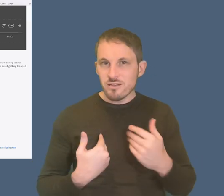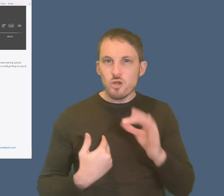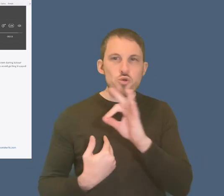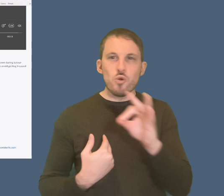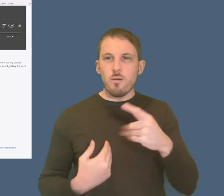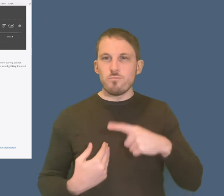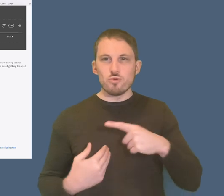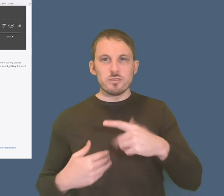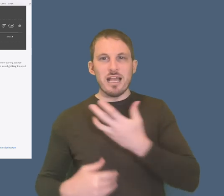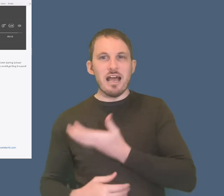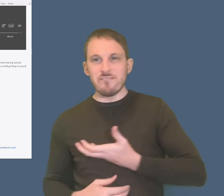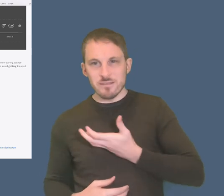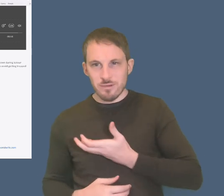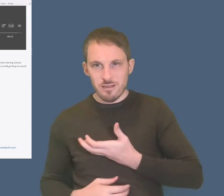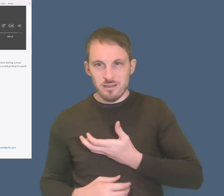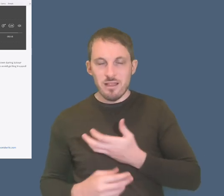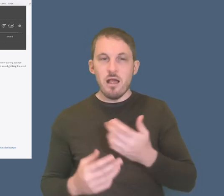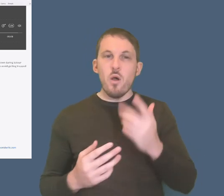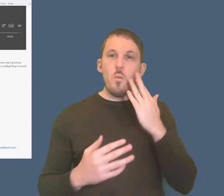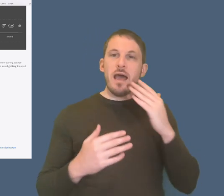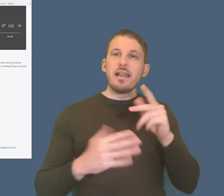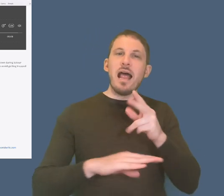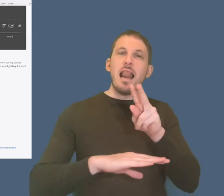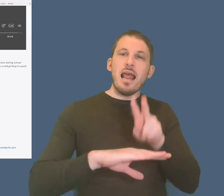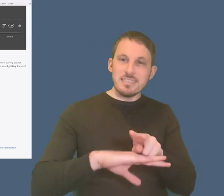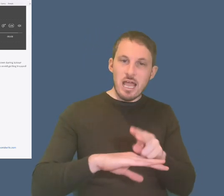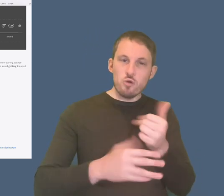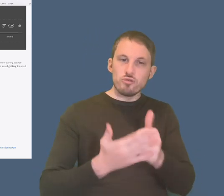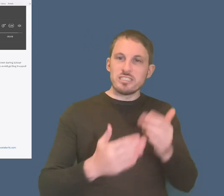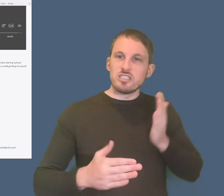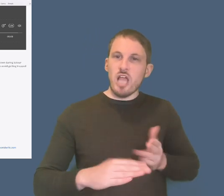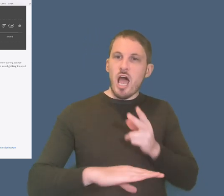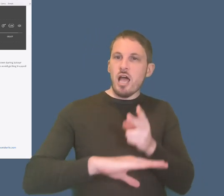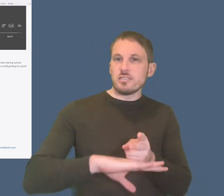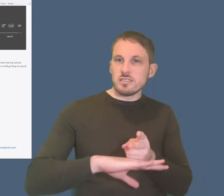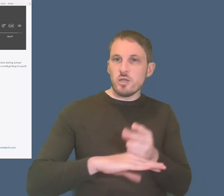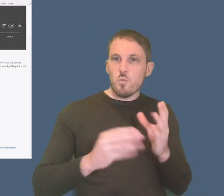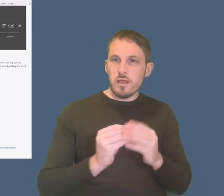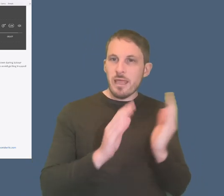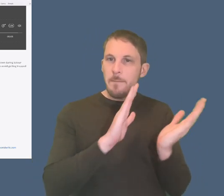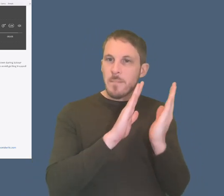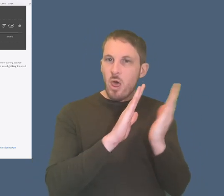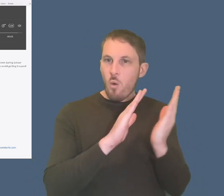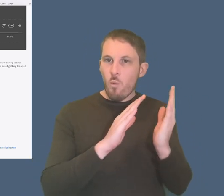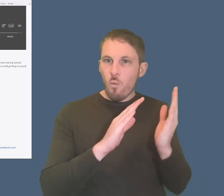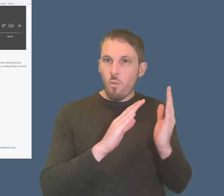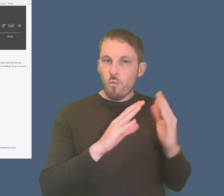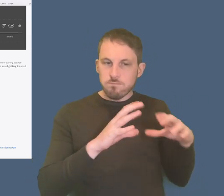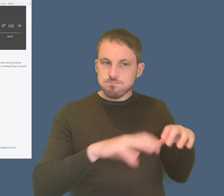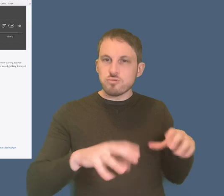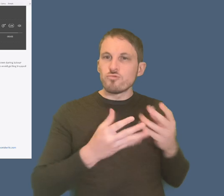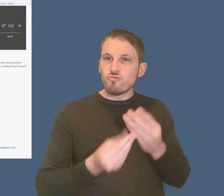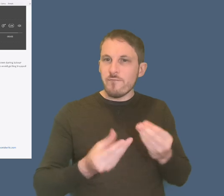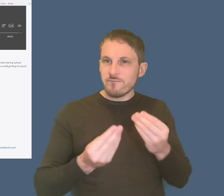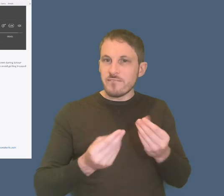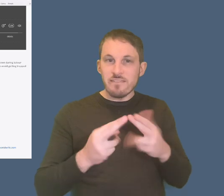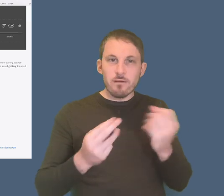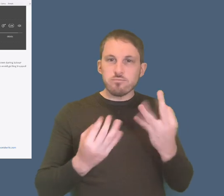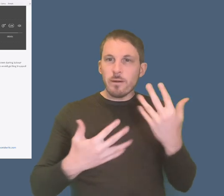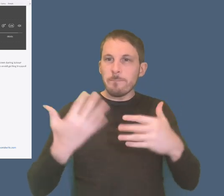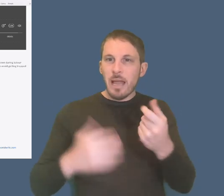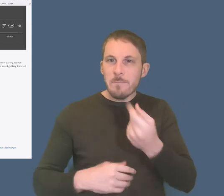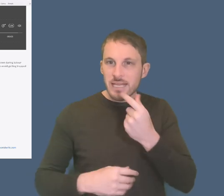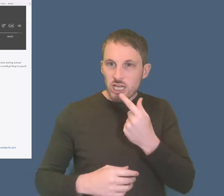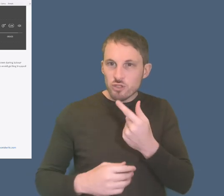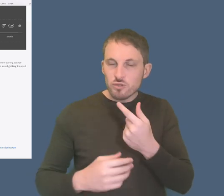more comfortable. And when they do lay down, it's usually on their side and they're piled up on some pillows or something soft. And if they don't have any pain